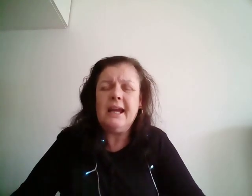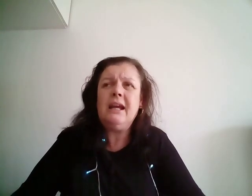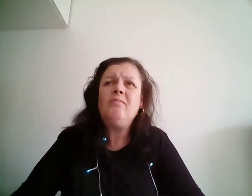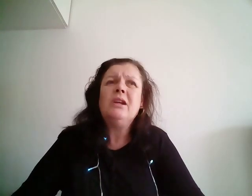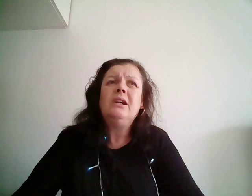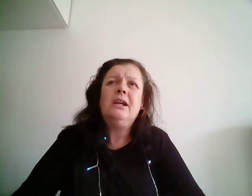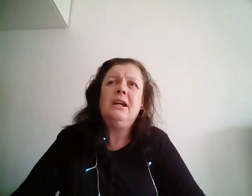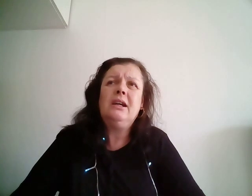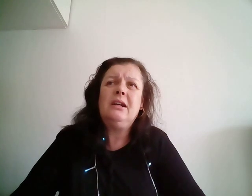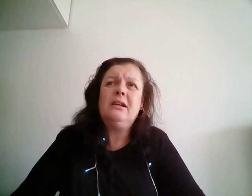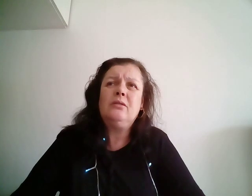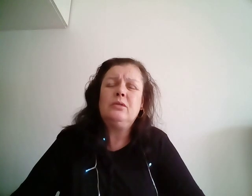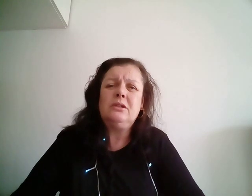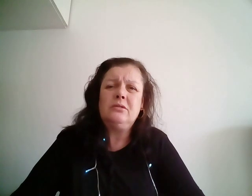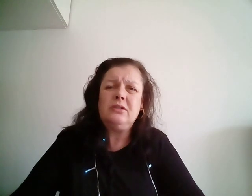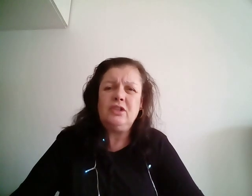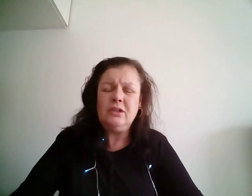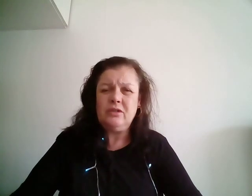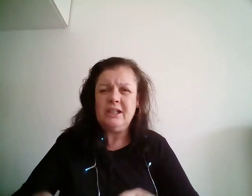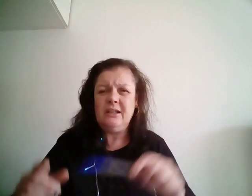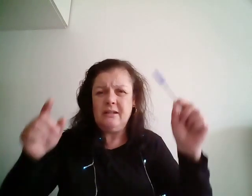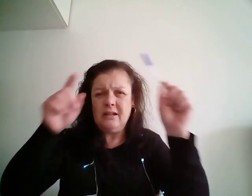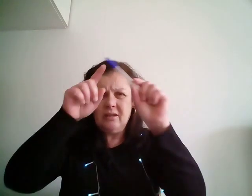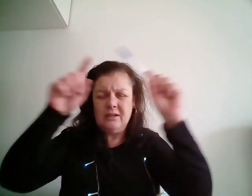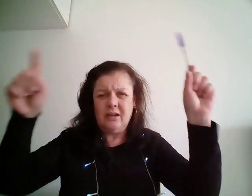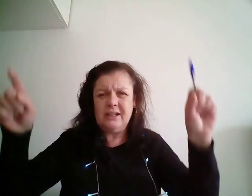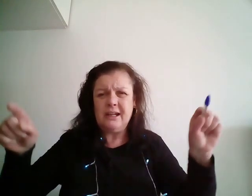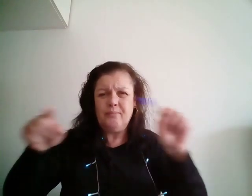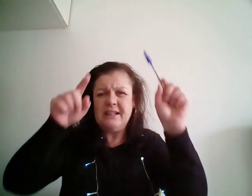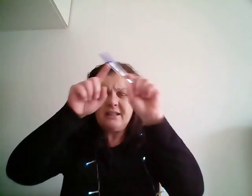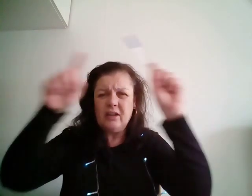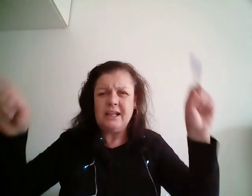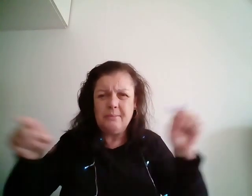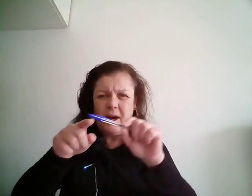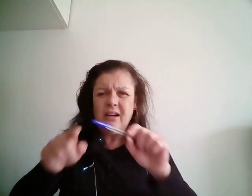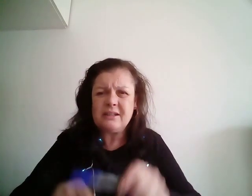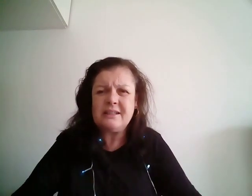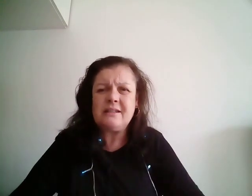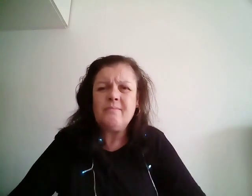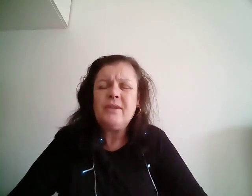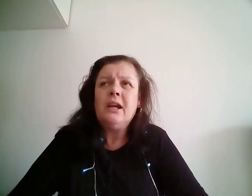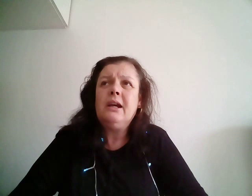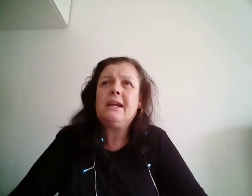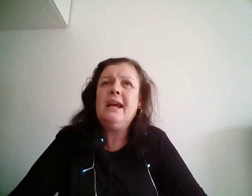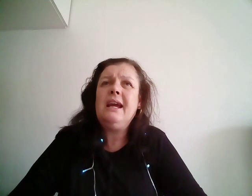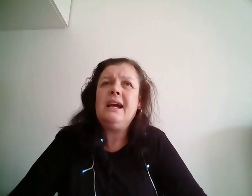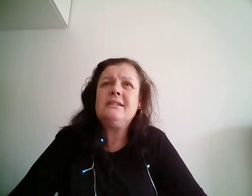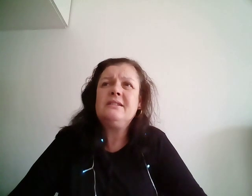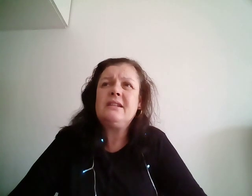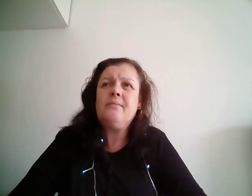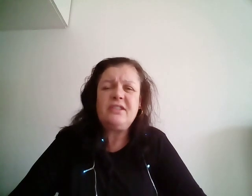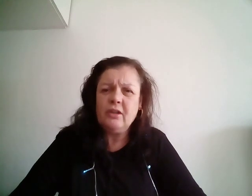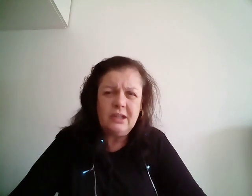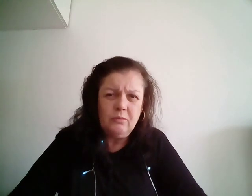okay, well, there's usually, it's like in a box, okay, and so nothing would